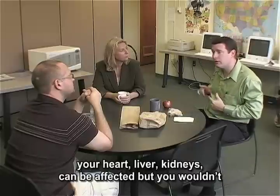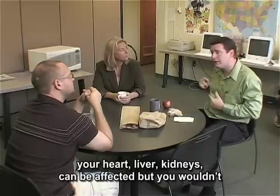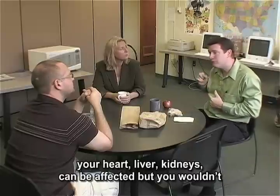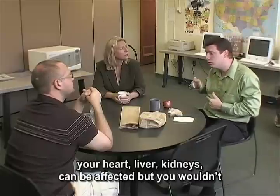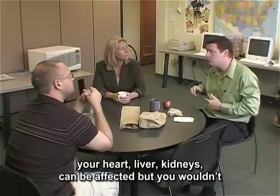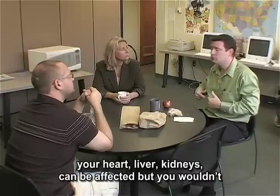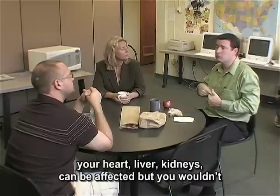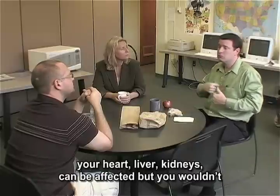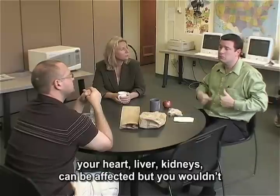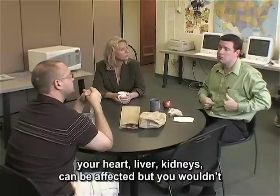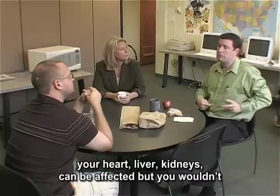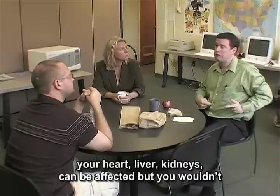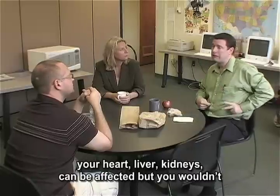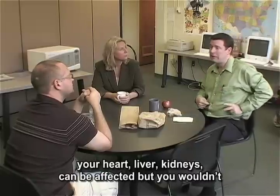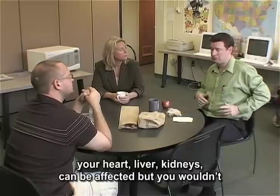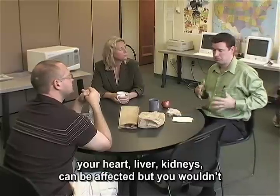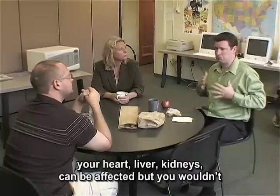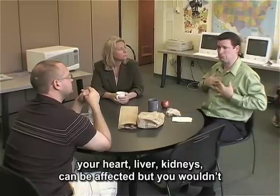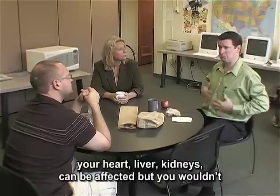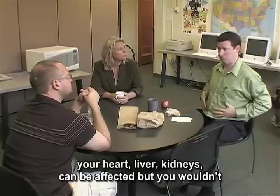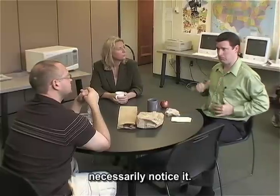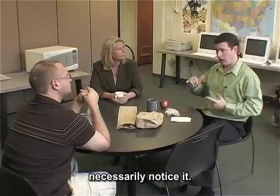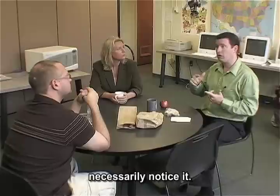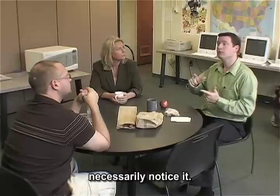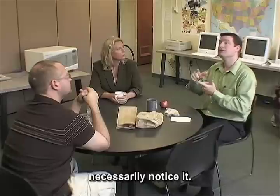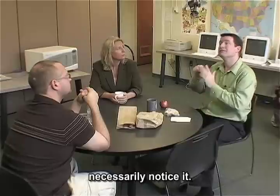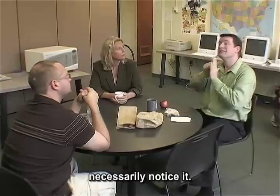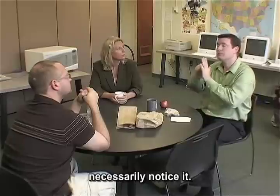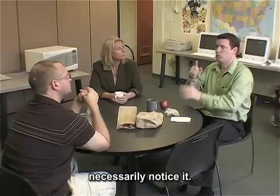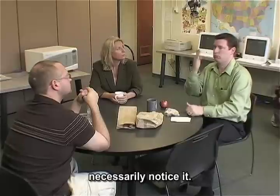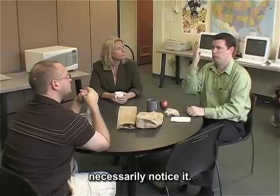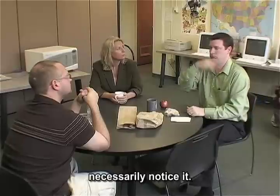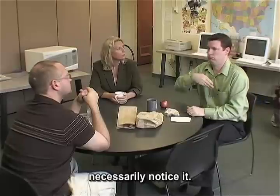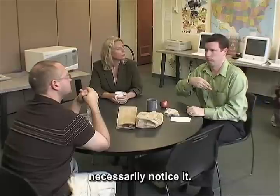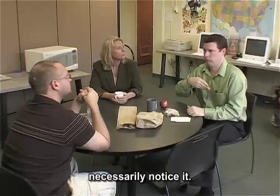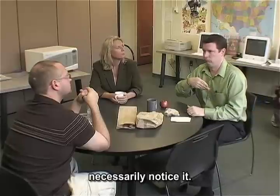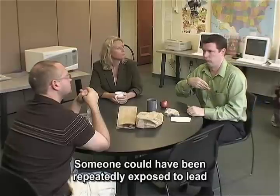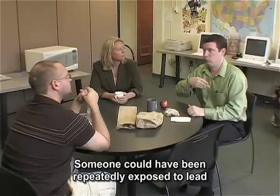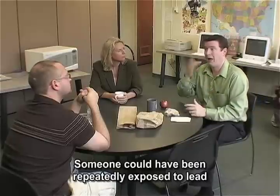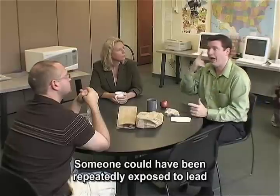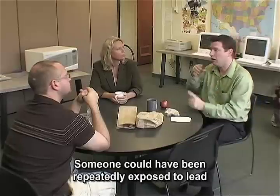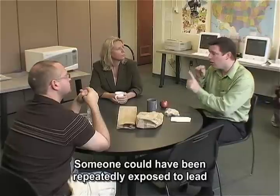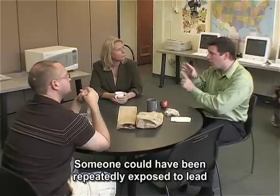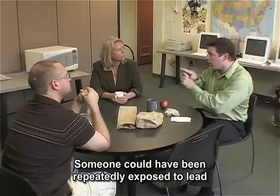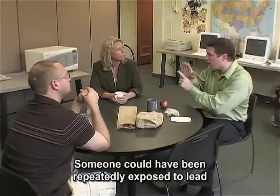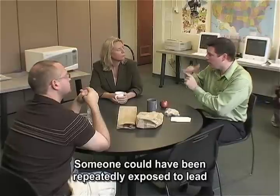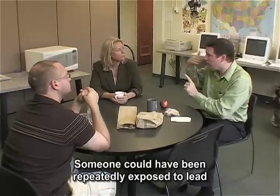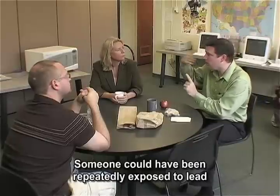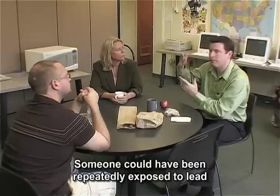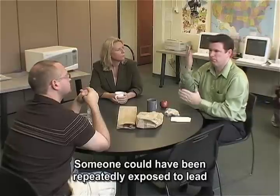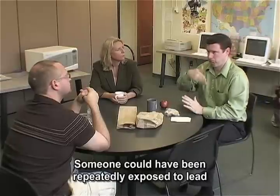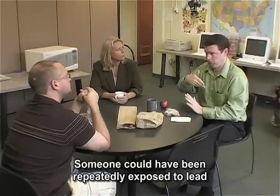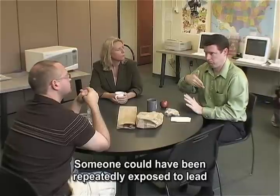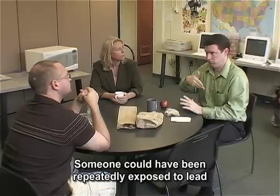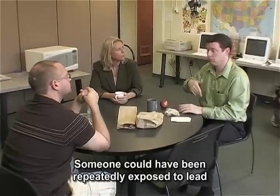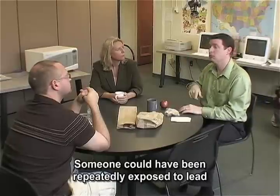can be affected. But, you wouldn't necessarily notice it. Someone could have been repeatedly exposed to lead and